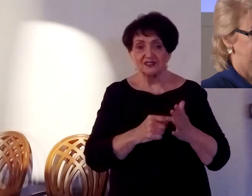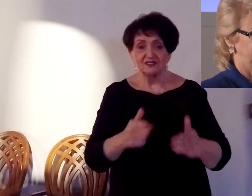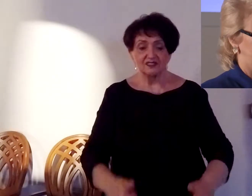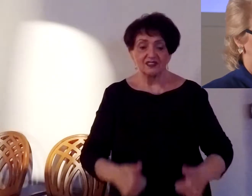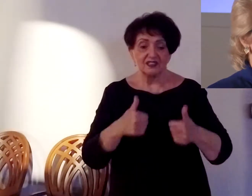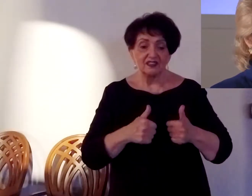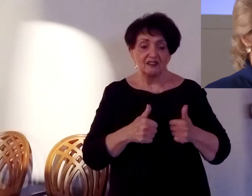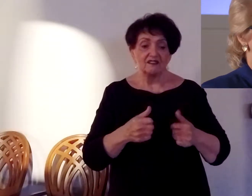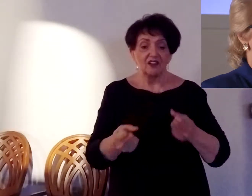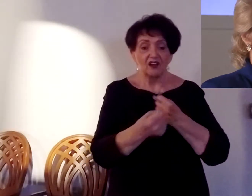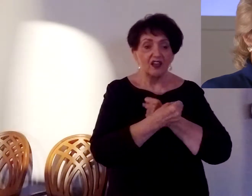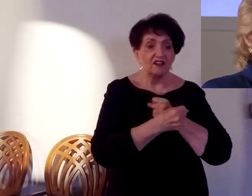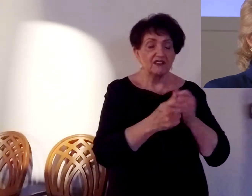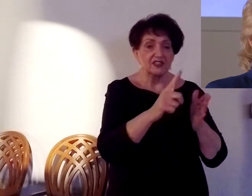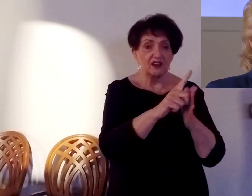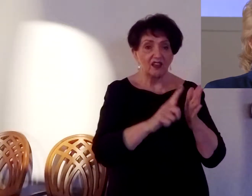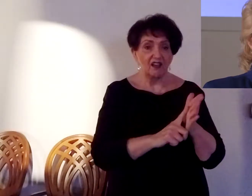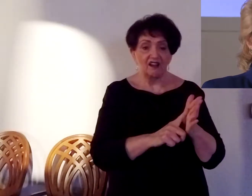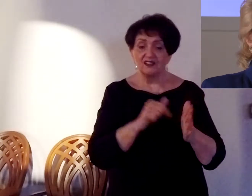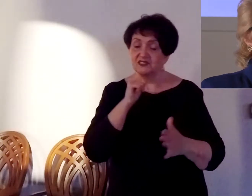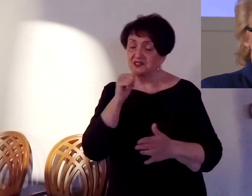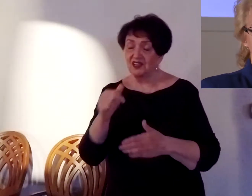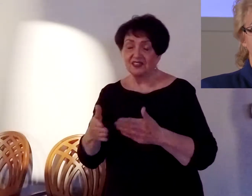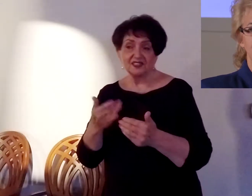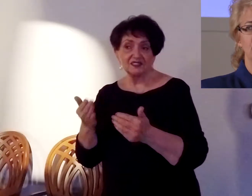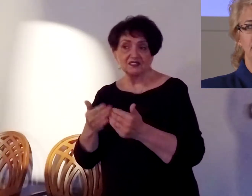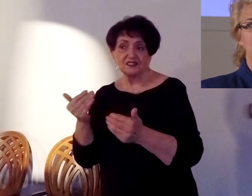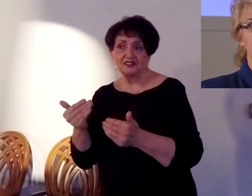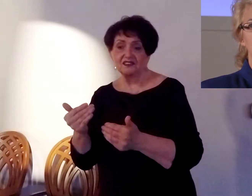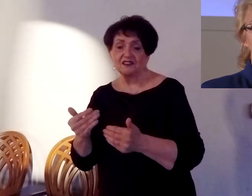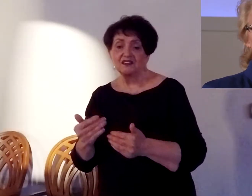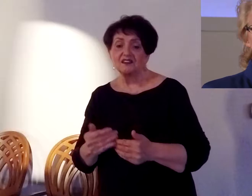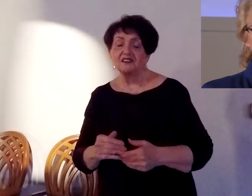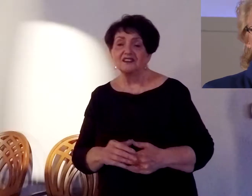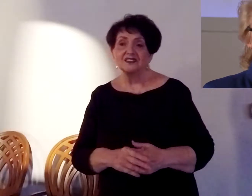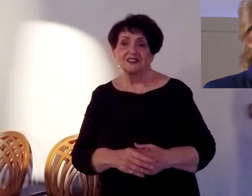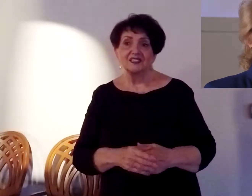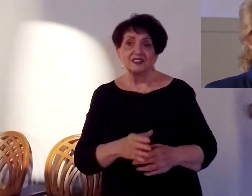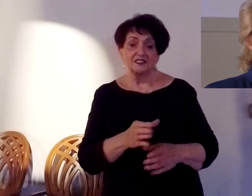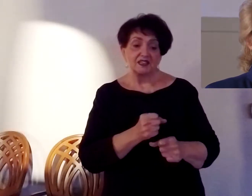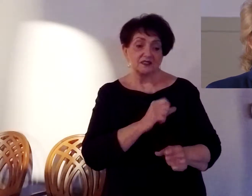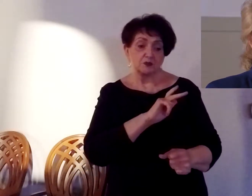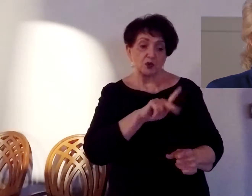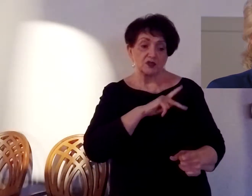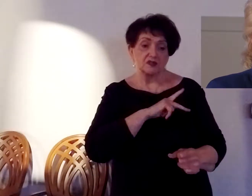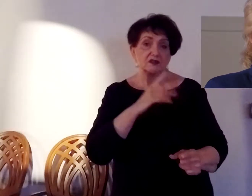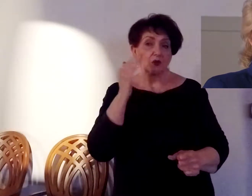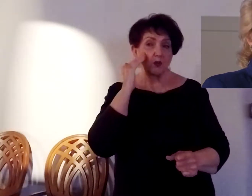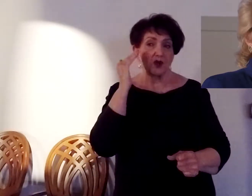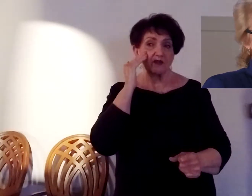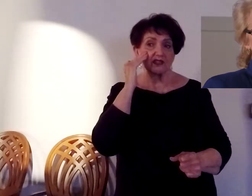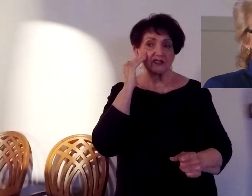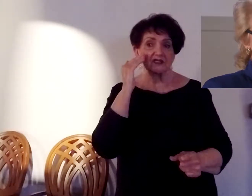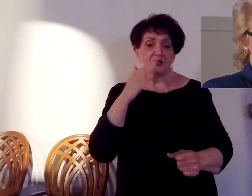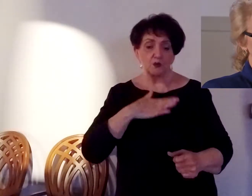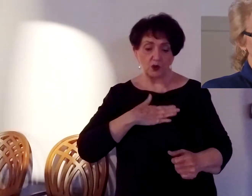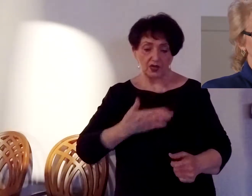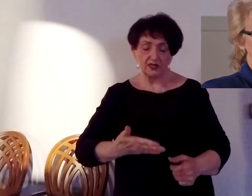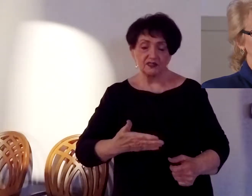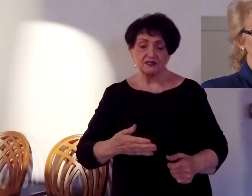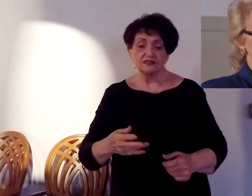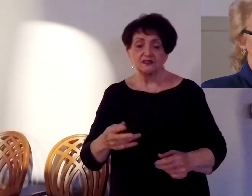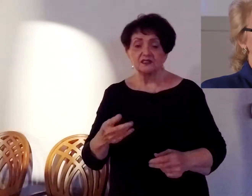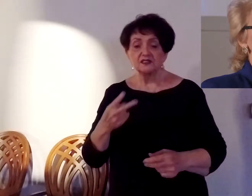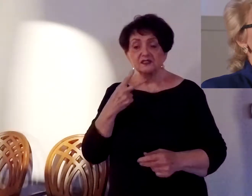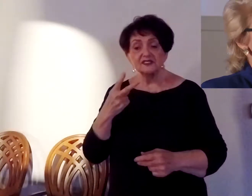convenient. It takes a fair amount of personal awareness and a willingness to look at things